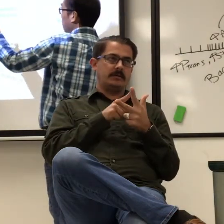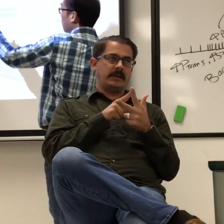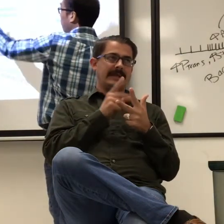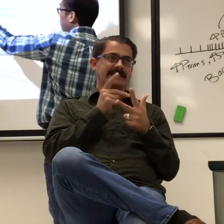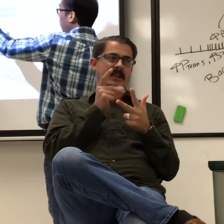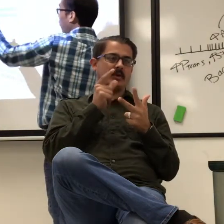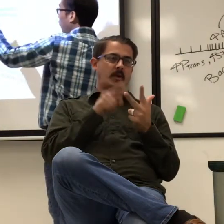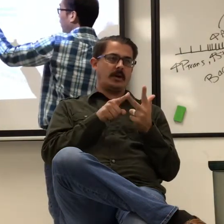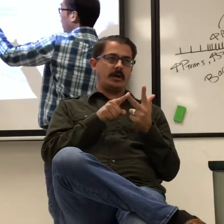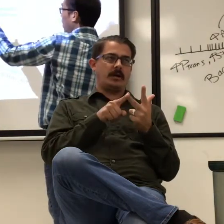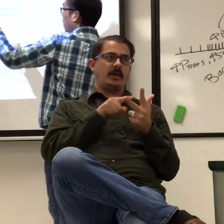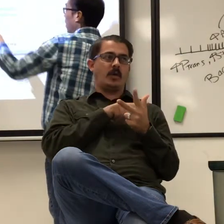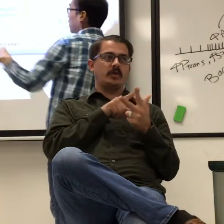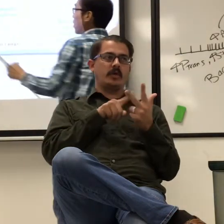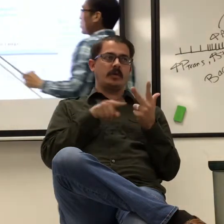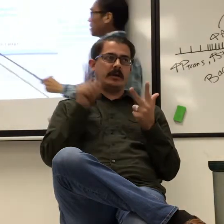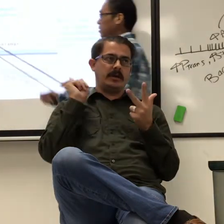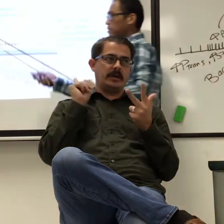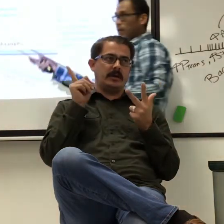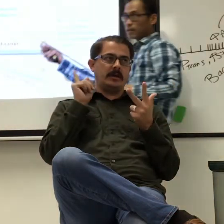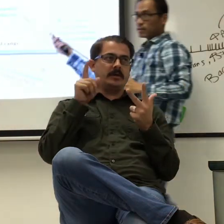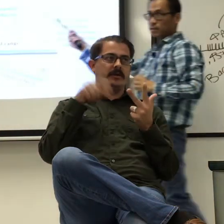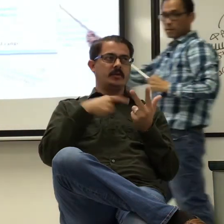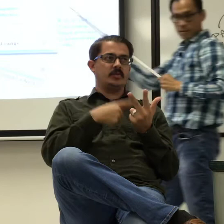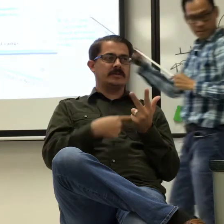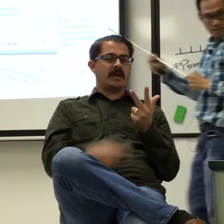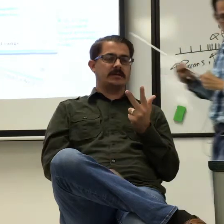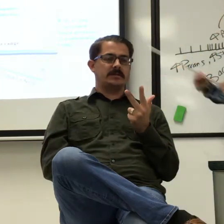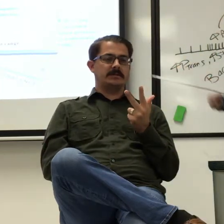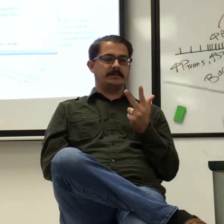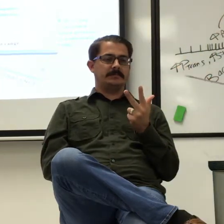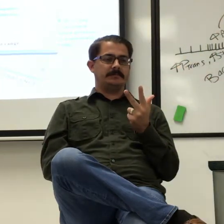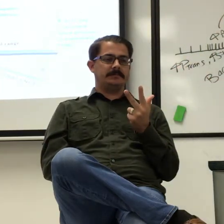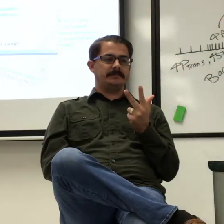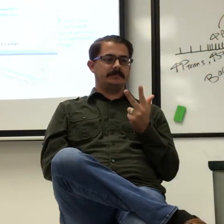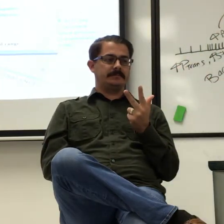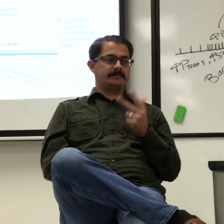cardioacceleratory, vasomotor. Those are the 3 that we need to discuss.